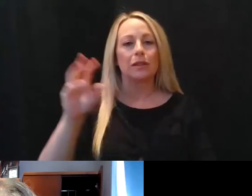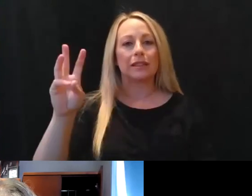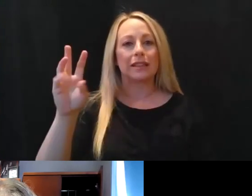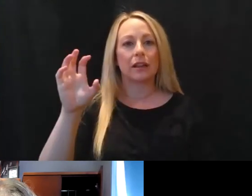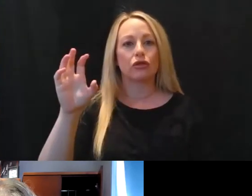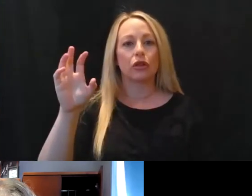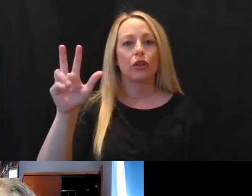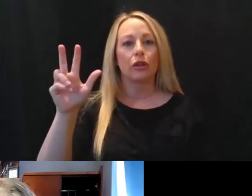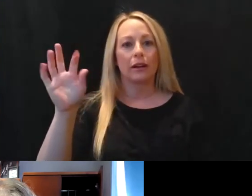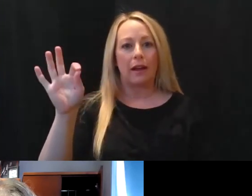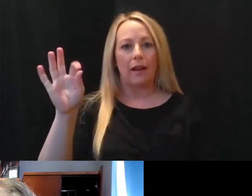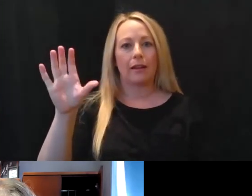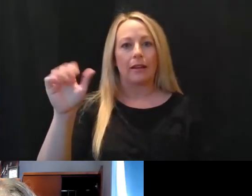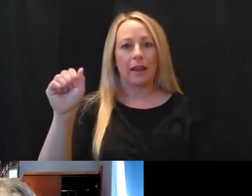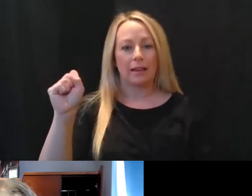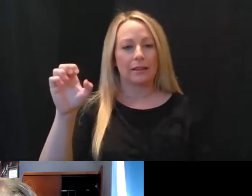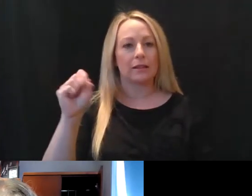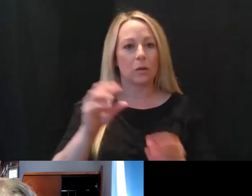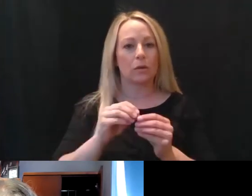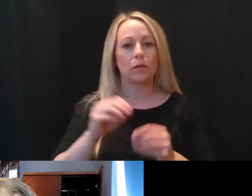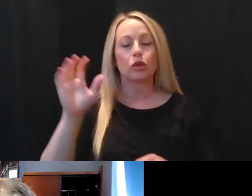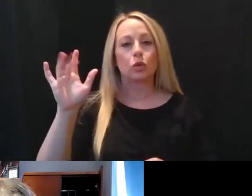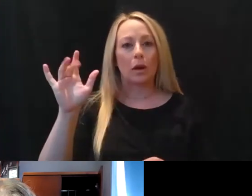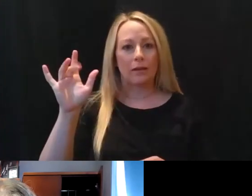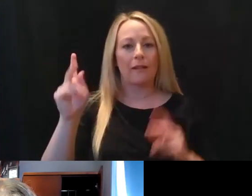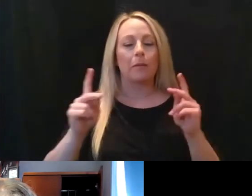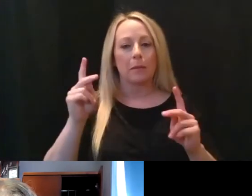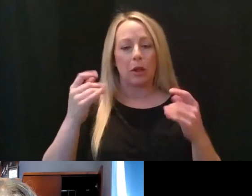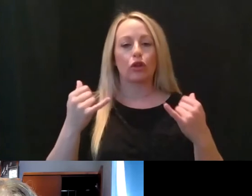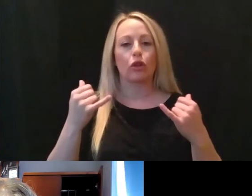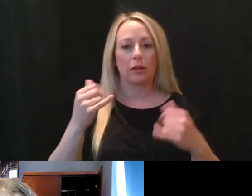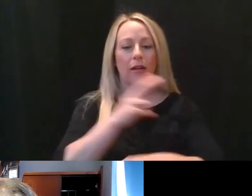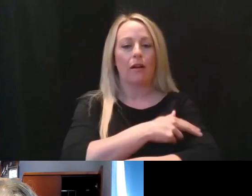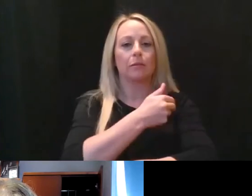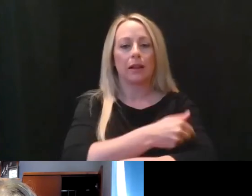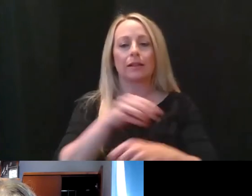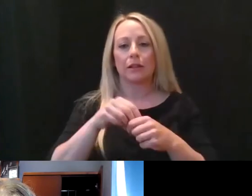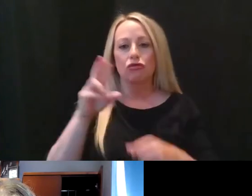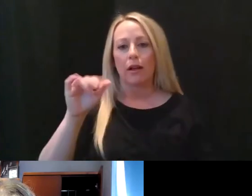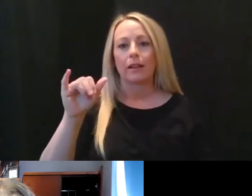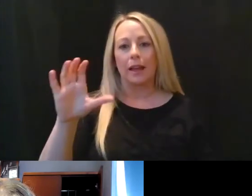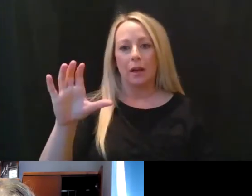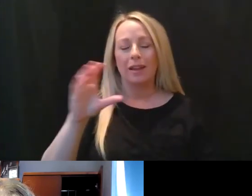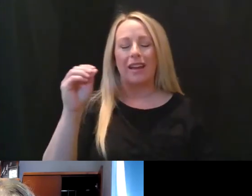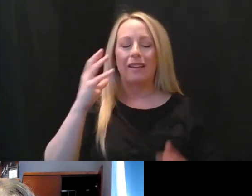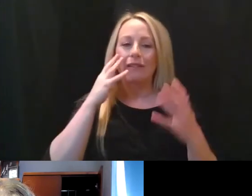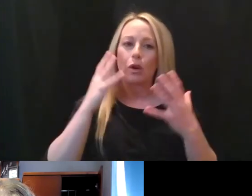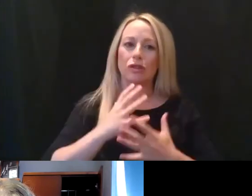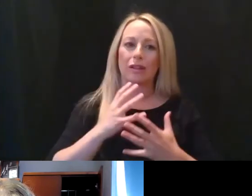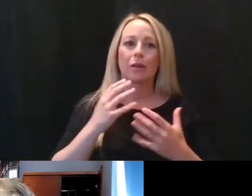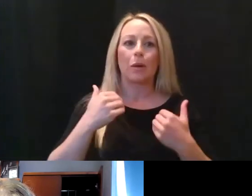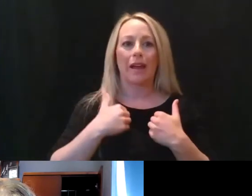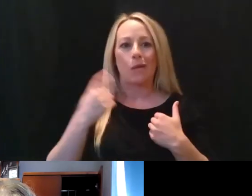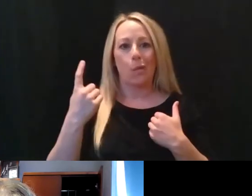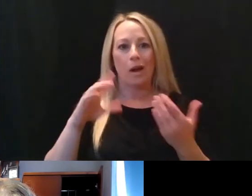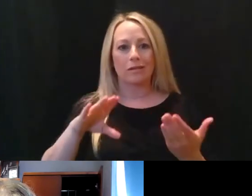13,639 cases. 25 people are currently hospitalized in Rock Island County, and unfortunately, we have one